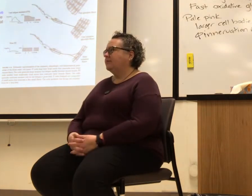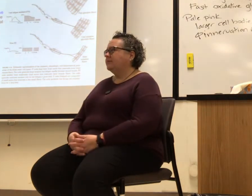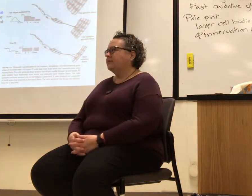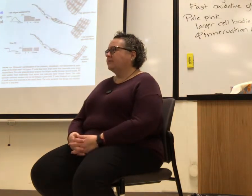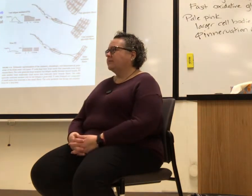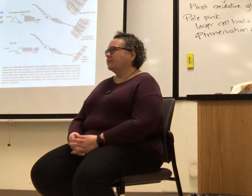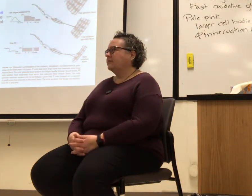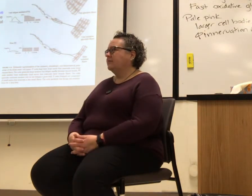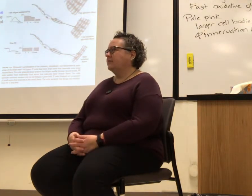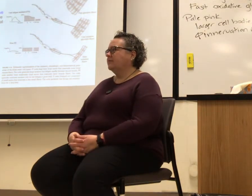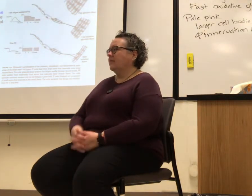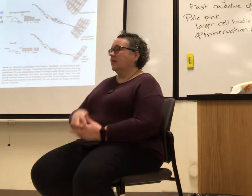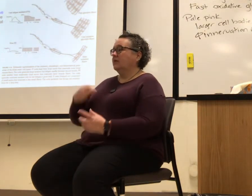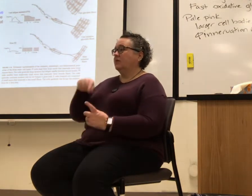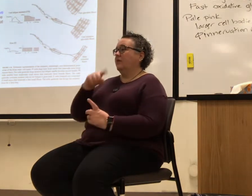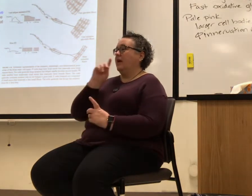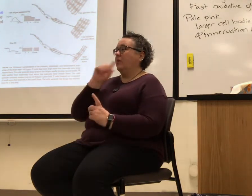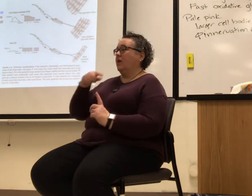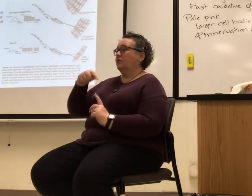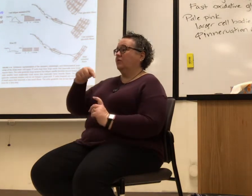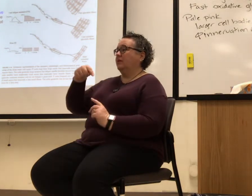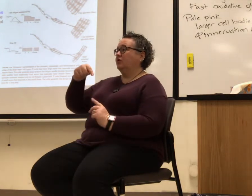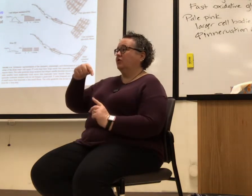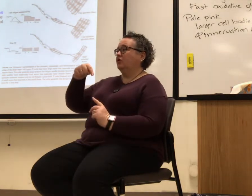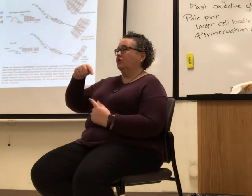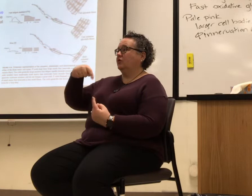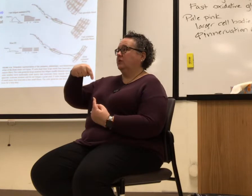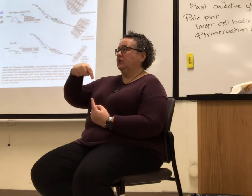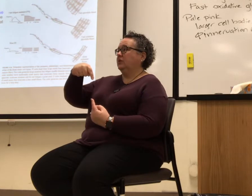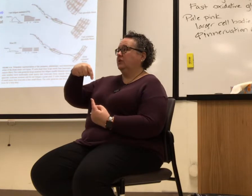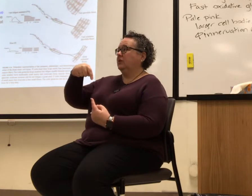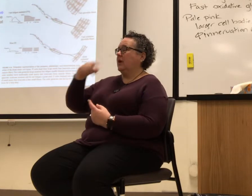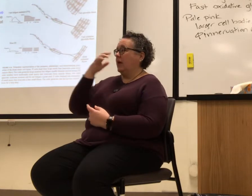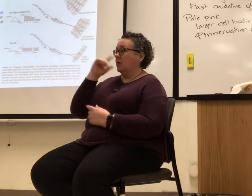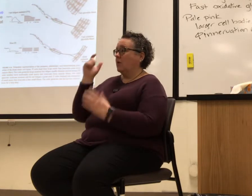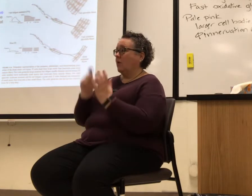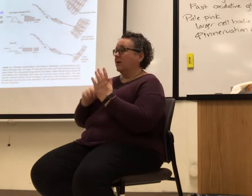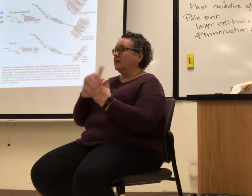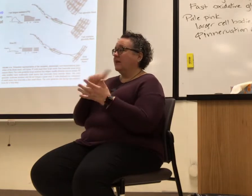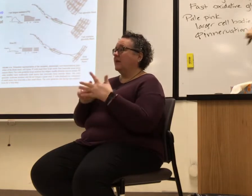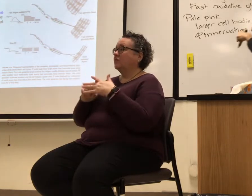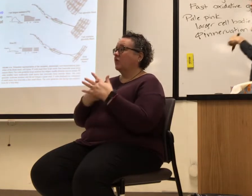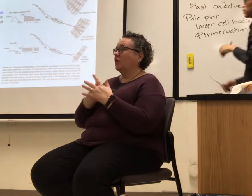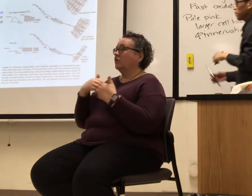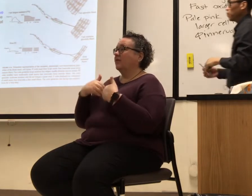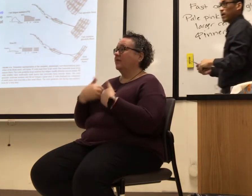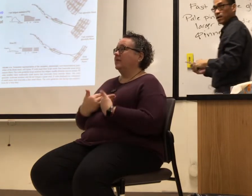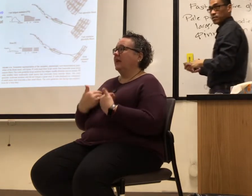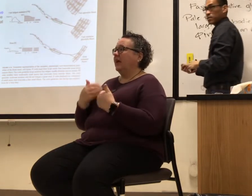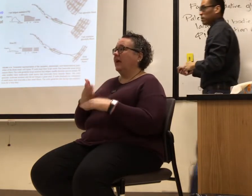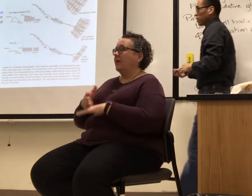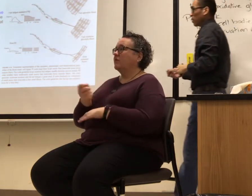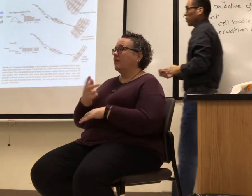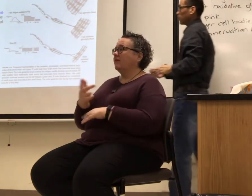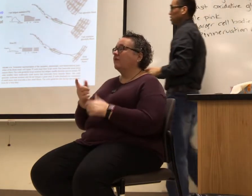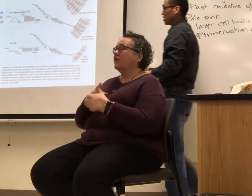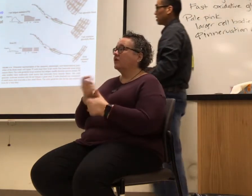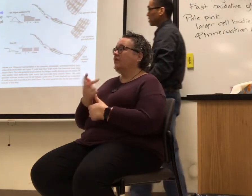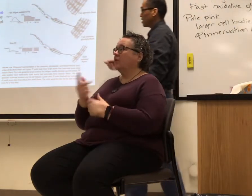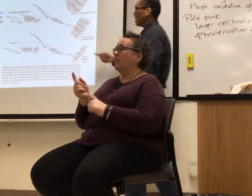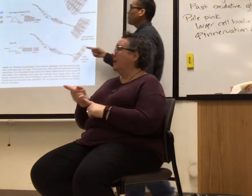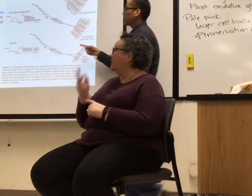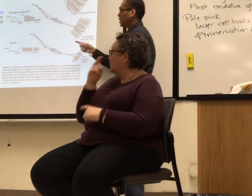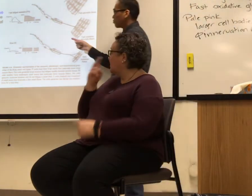And so they twitch, and notice that they start to fatigue after the first few minutes. There's